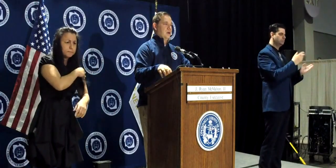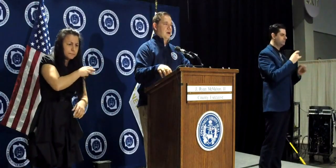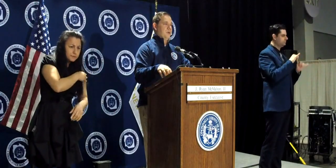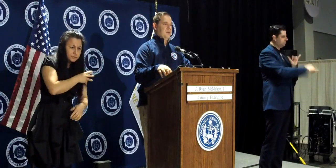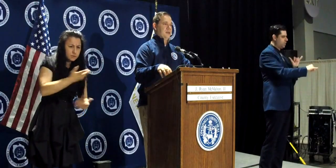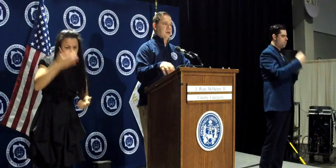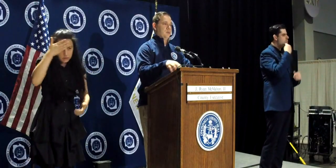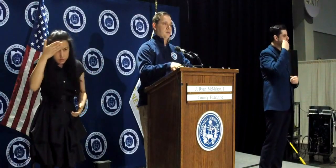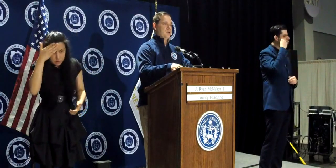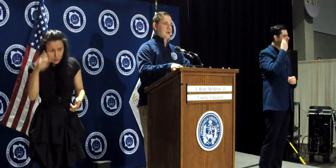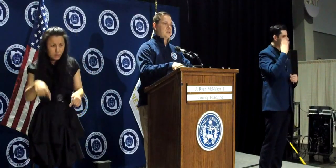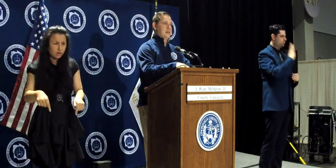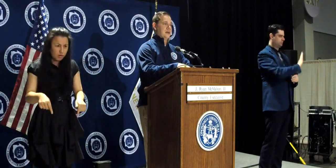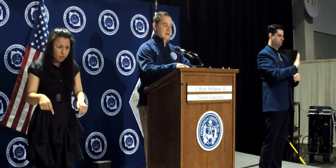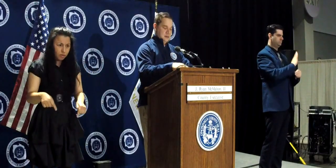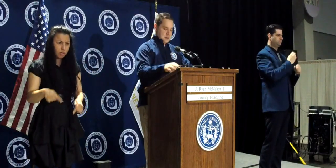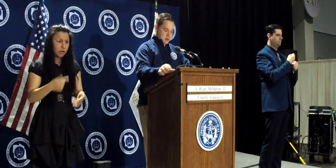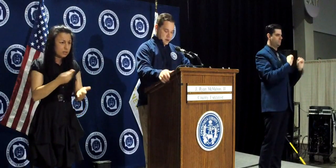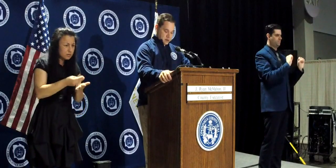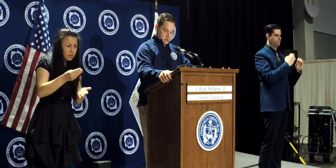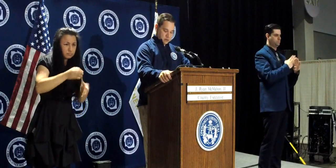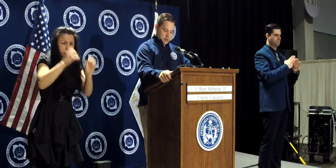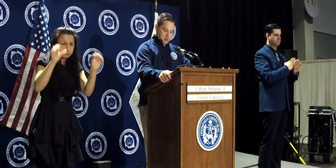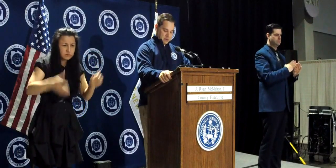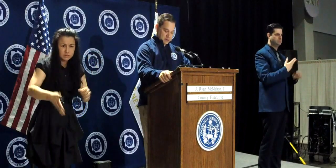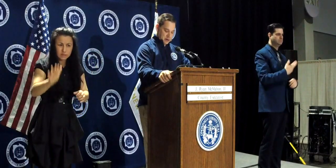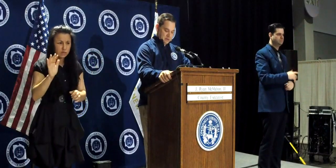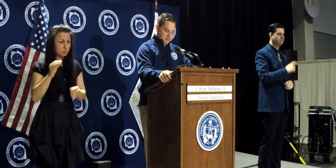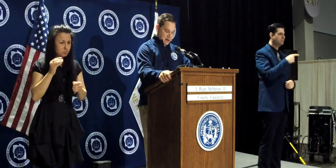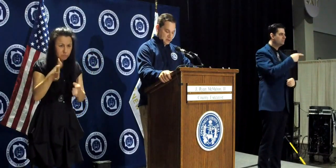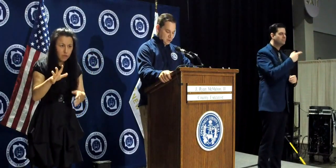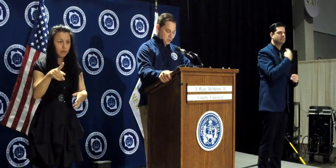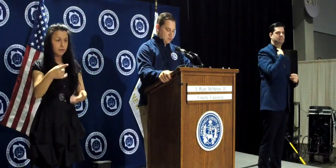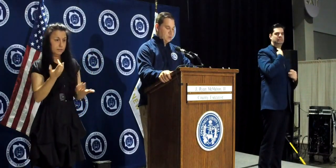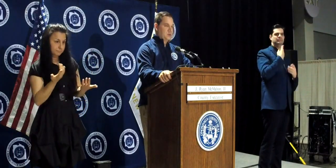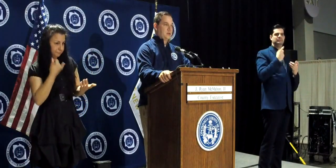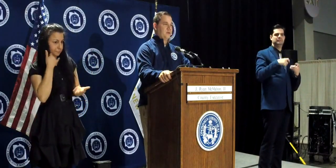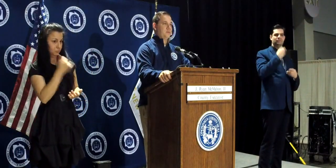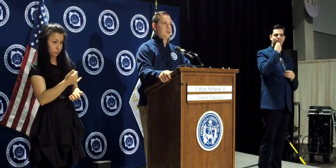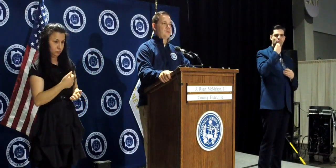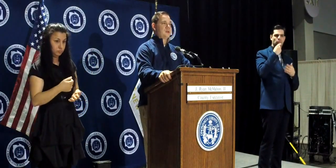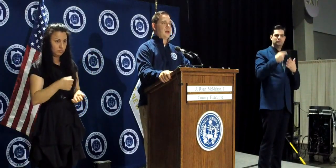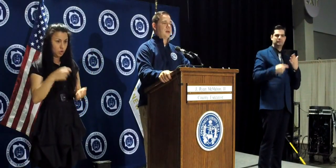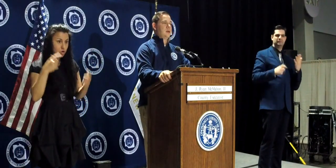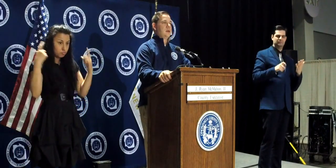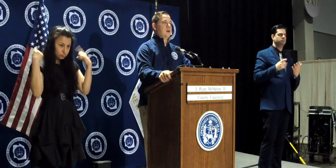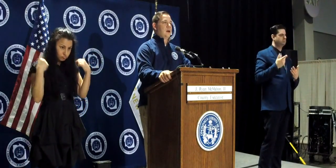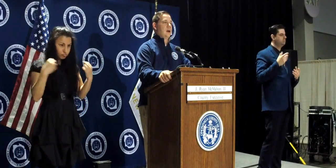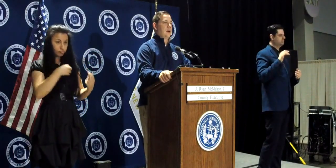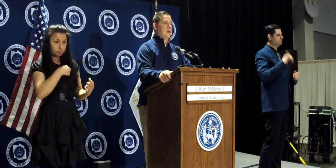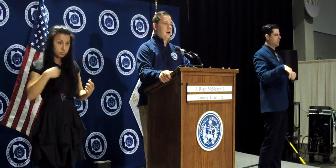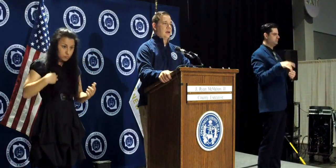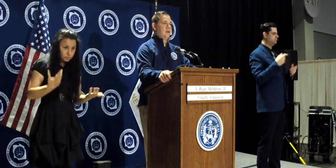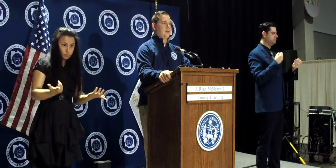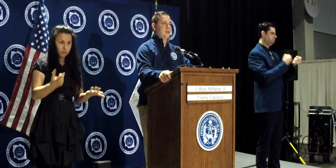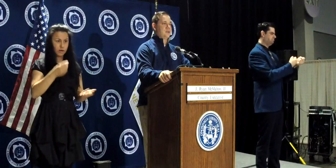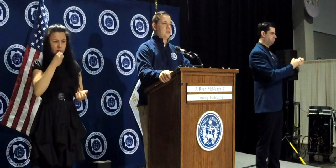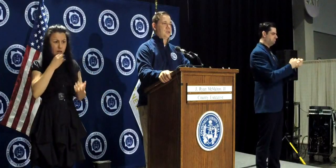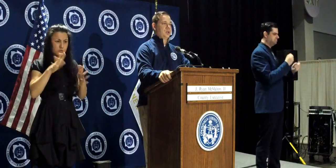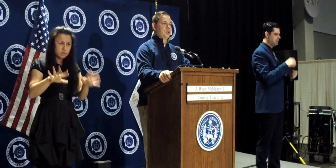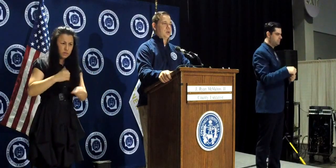we're pivoting and we're addressing that need. Certainly, I want to thank all of our volunteers who are delivering meals today. Our